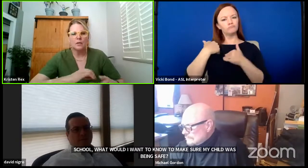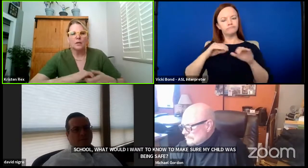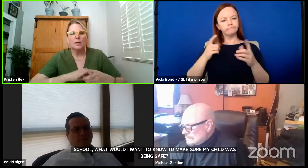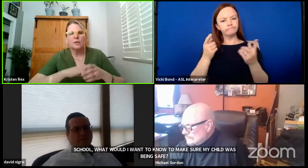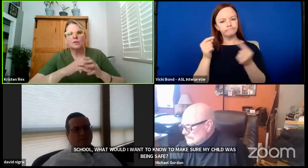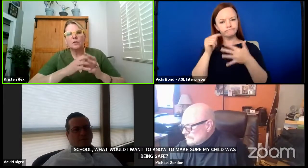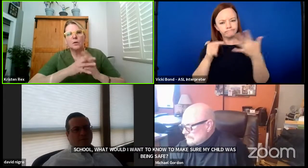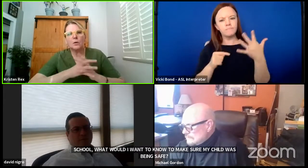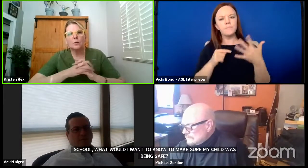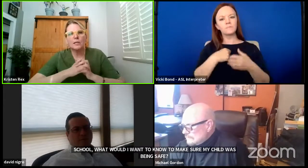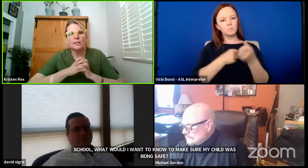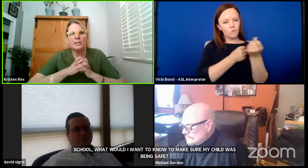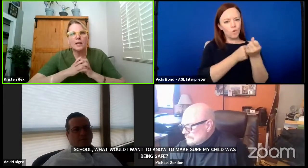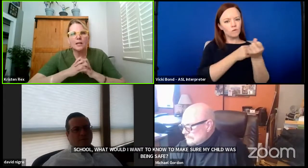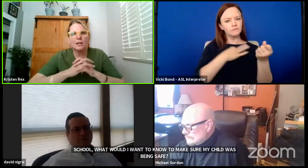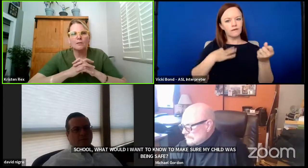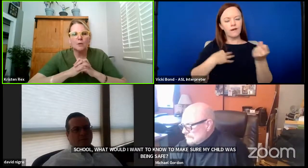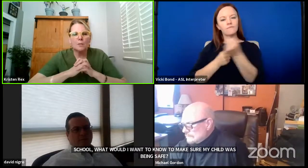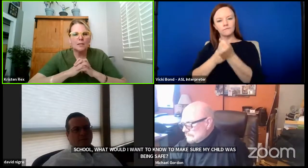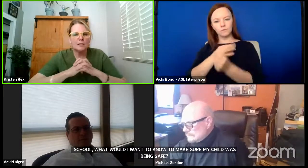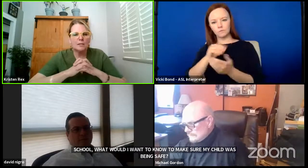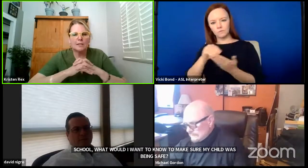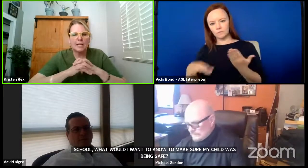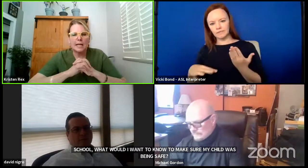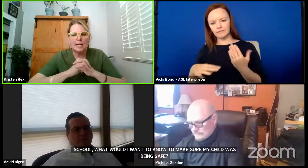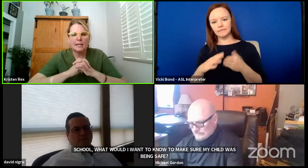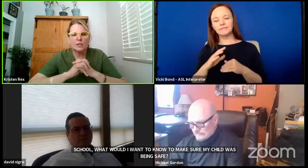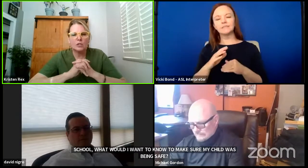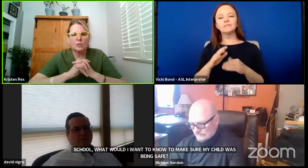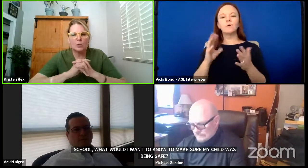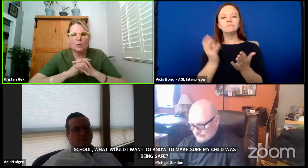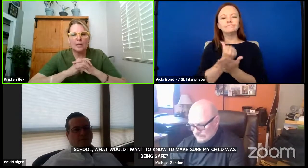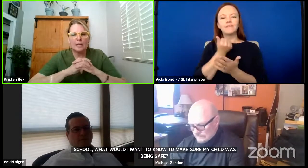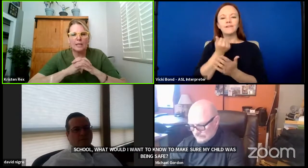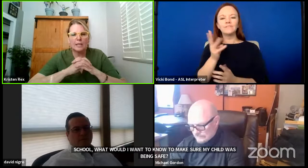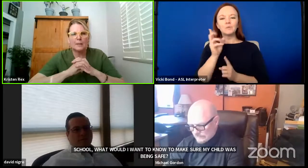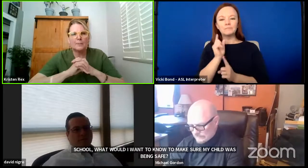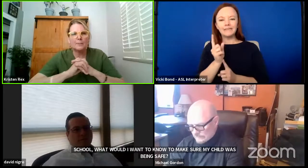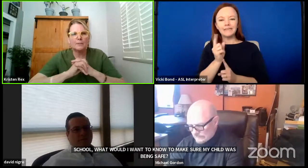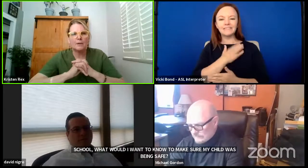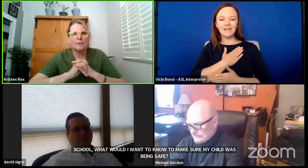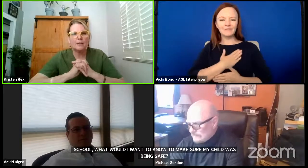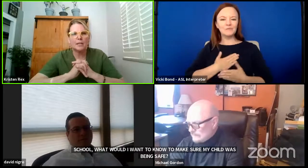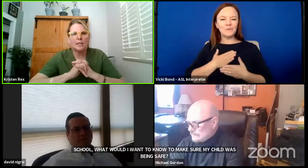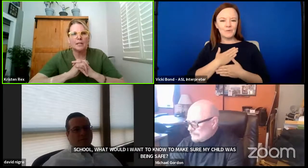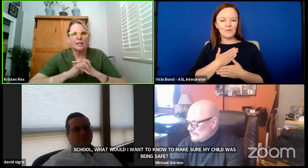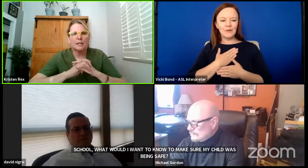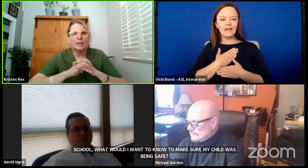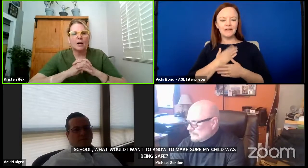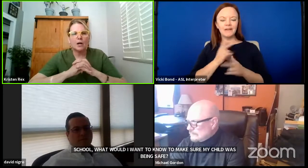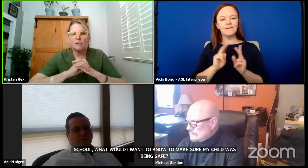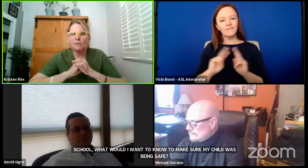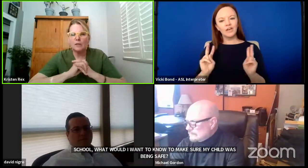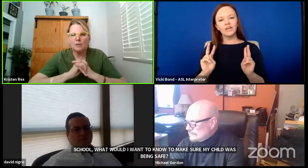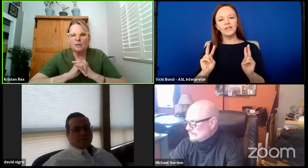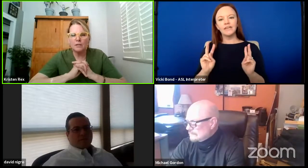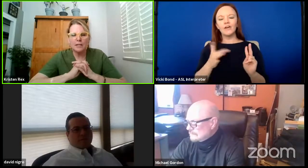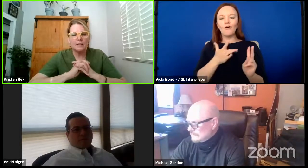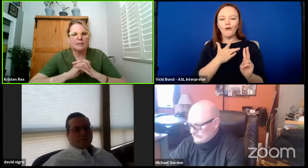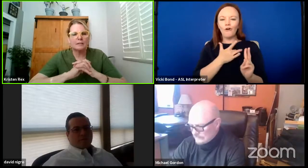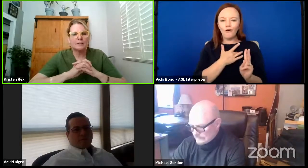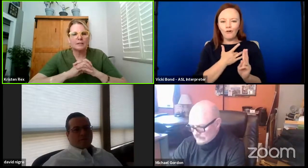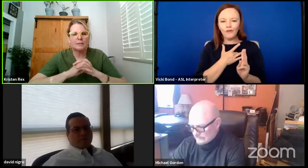students? So let's take a few minutes and enjoy a very